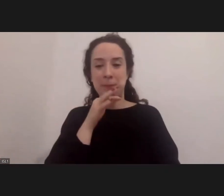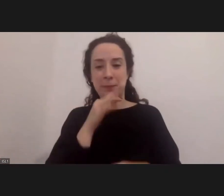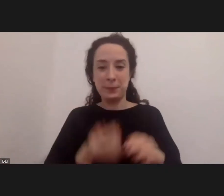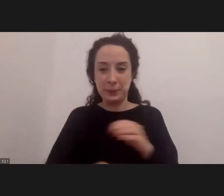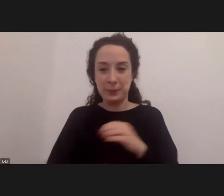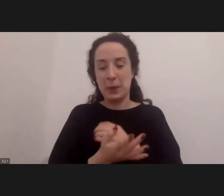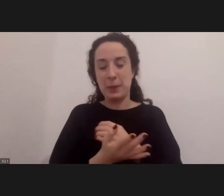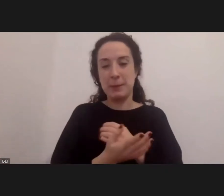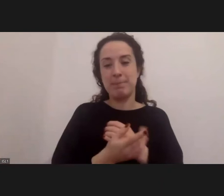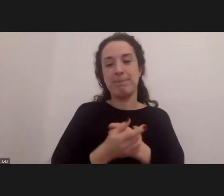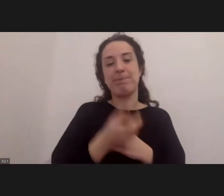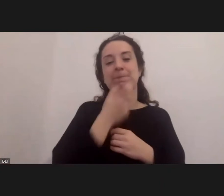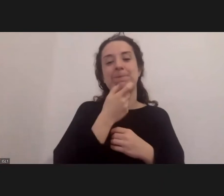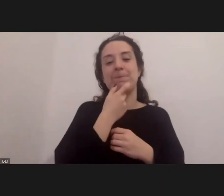English.